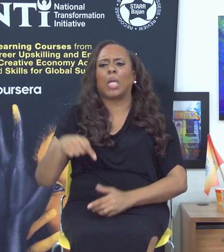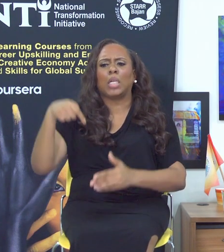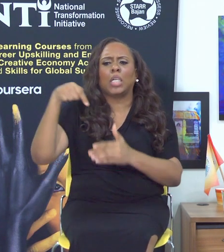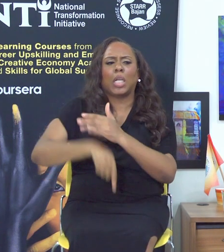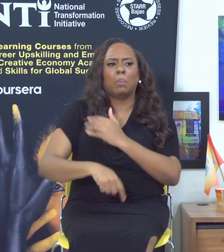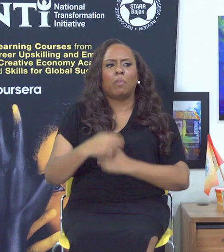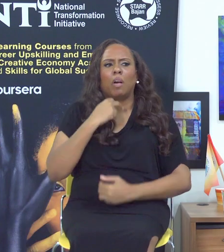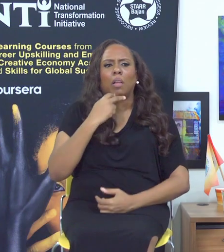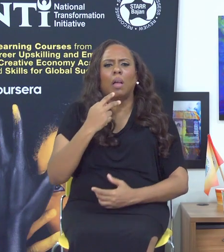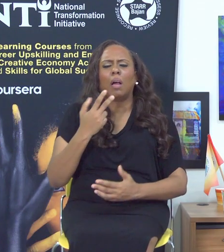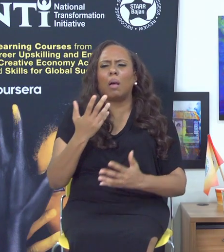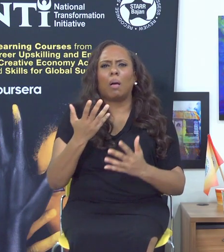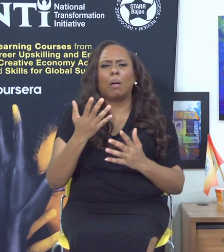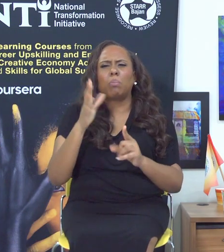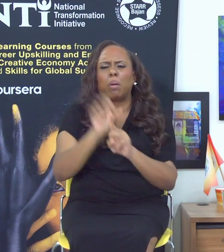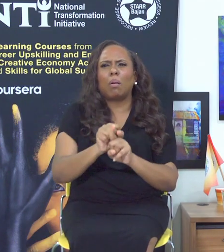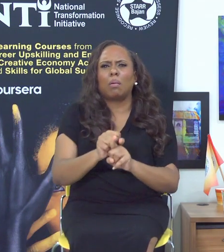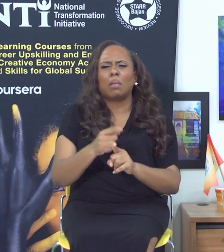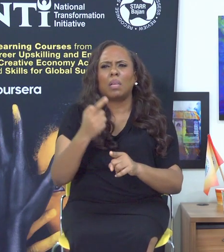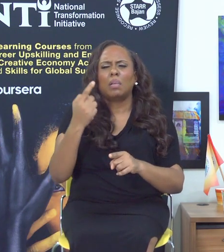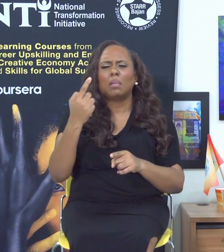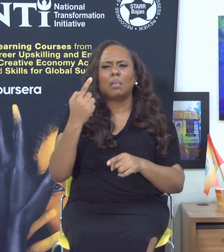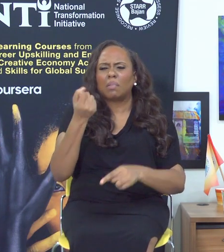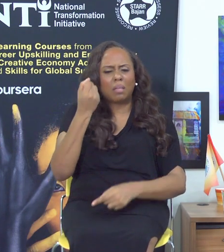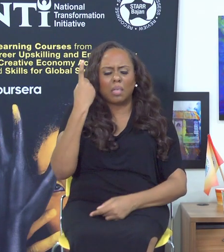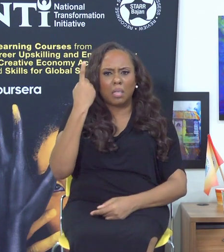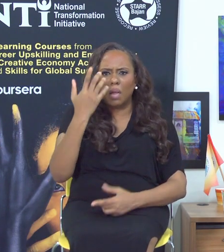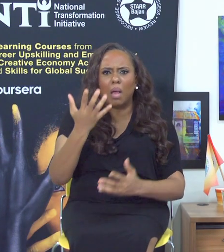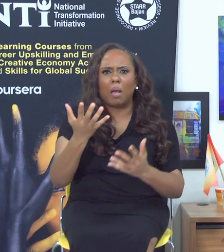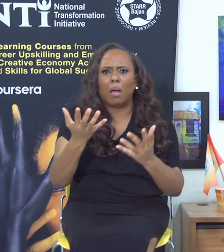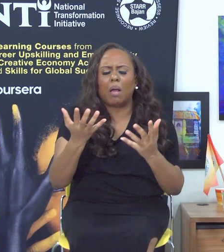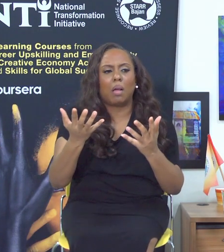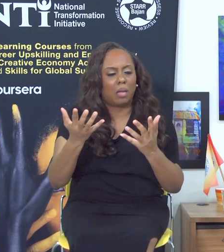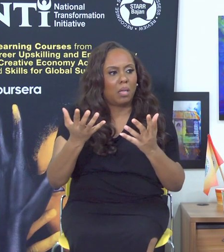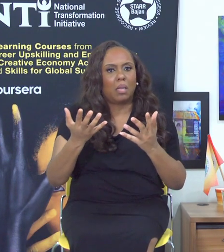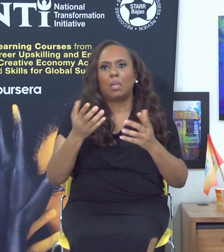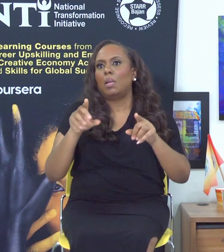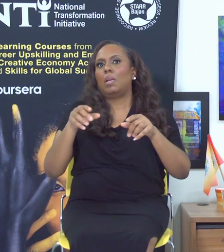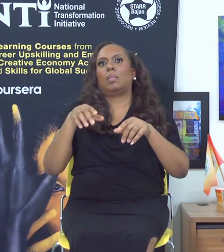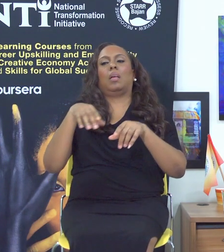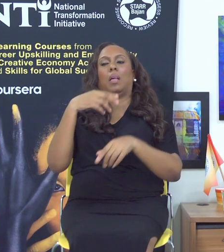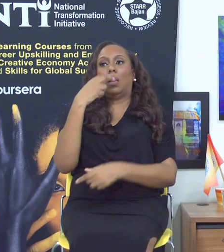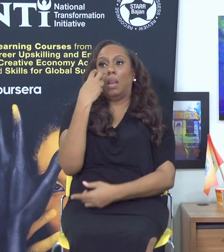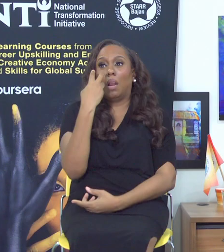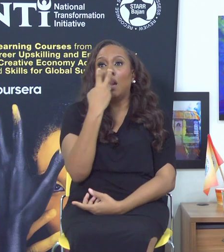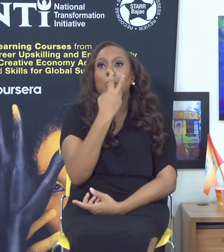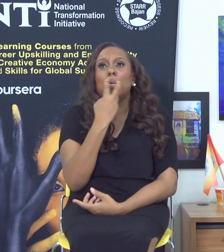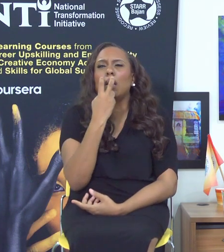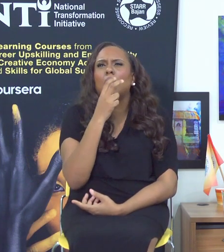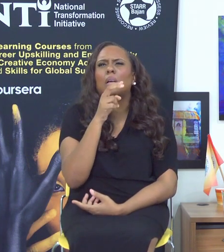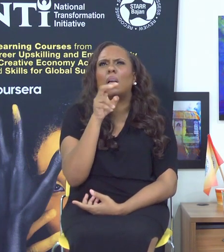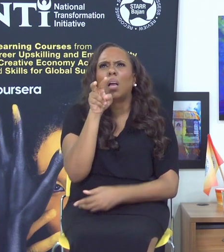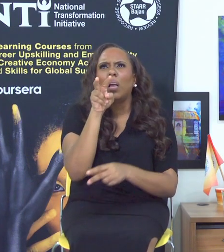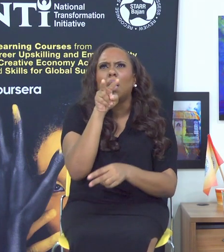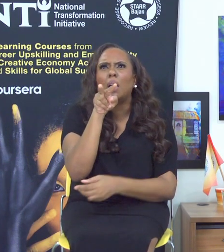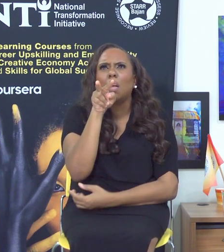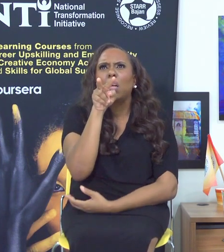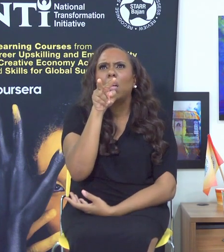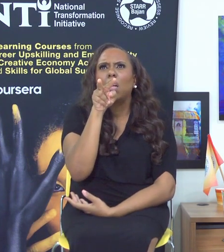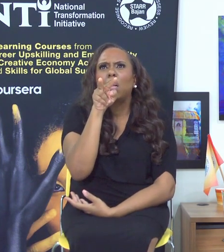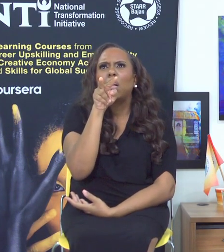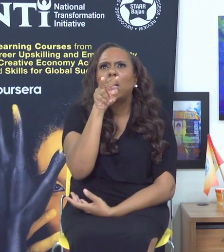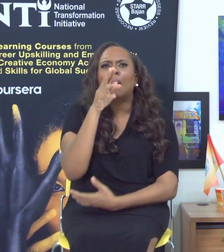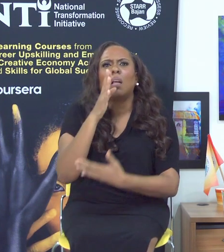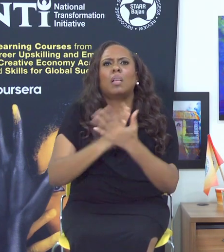That's one. And yeah, that's one. Yeah, and lip reading, that another thing. Lip reading, some people were able to